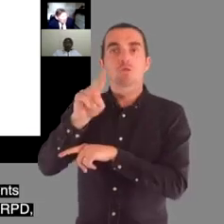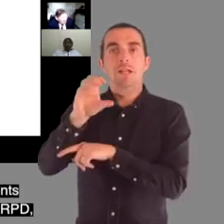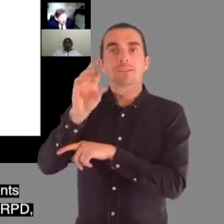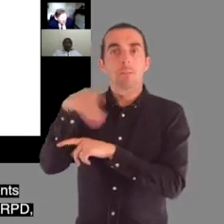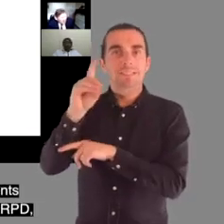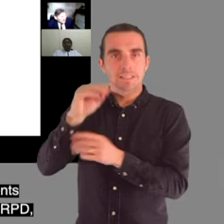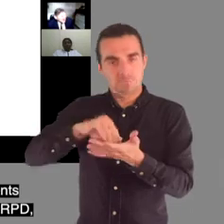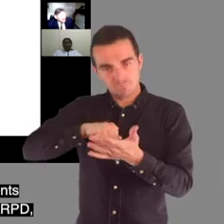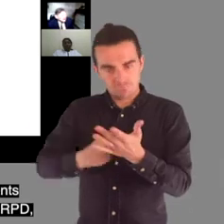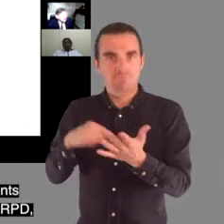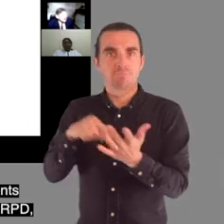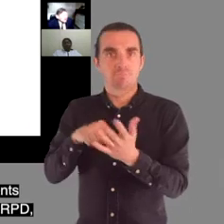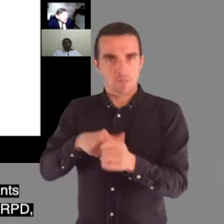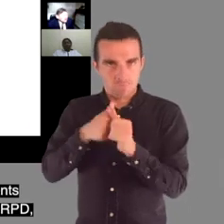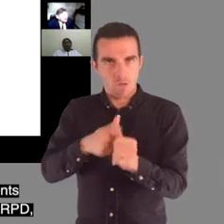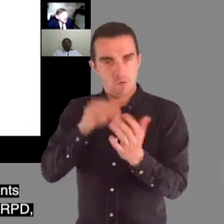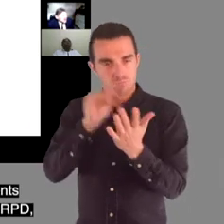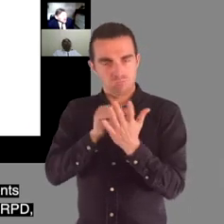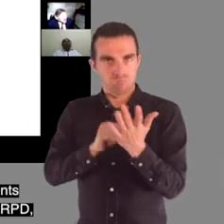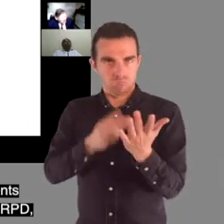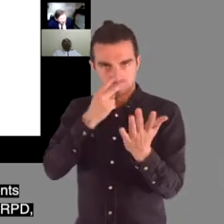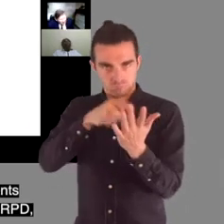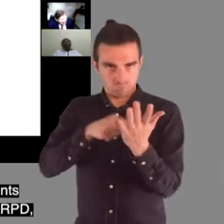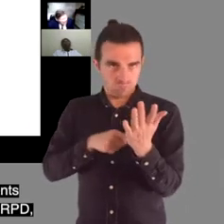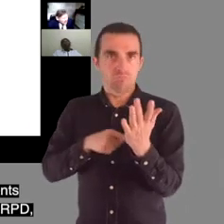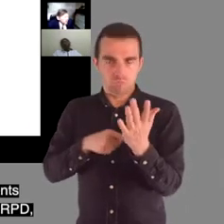their requirements under the SDGs and the